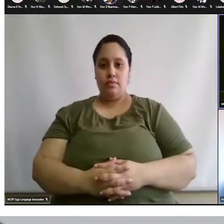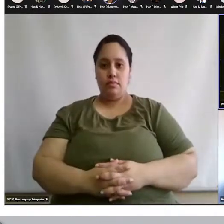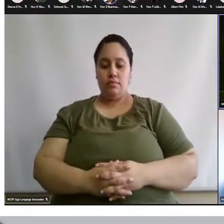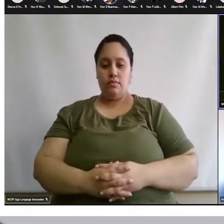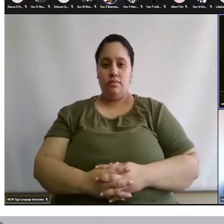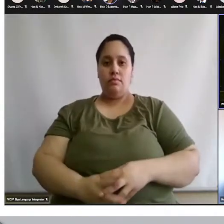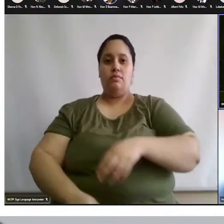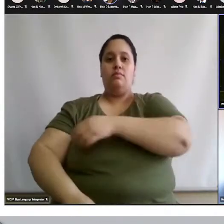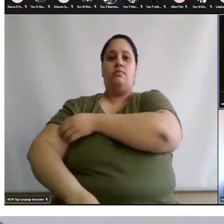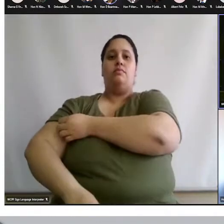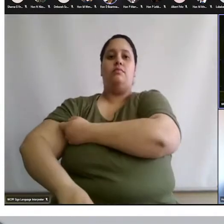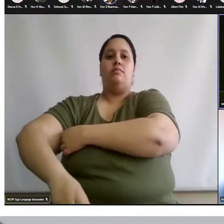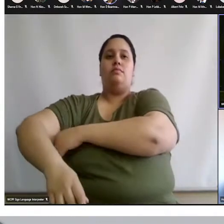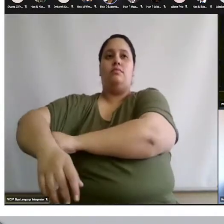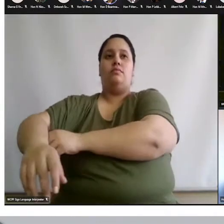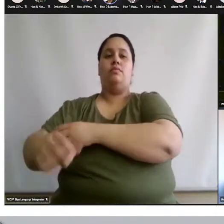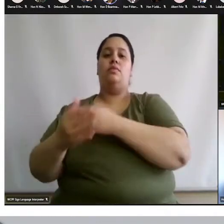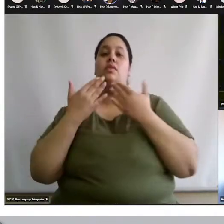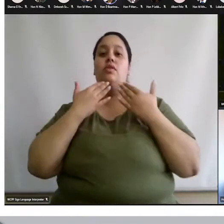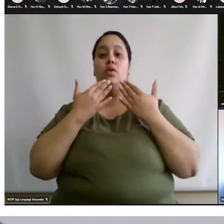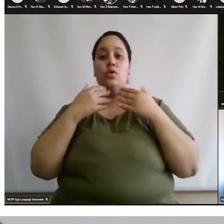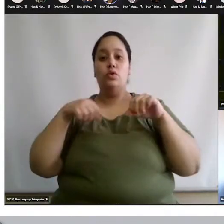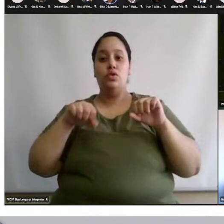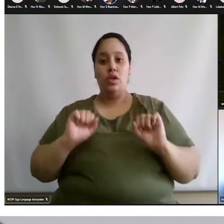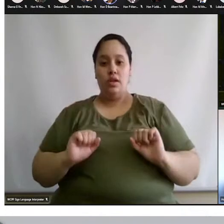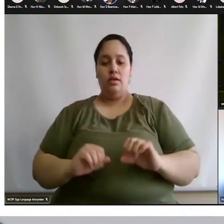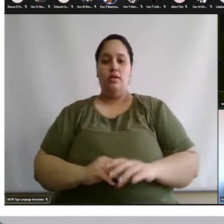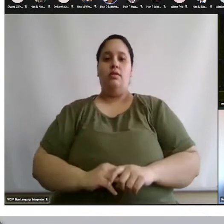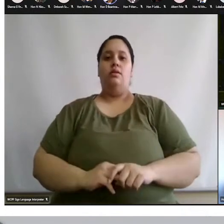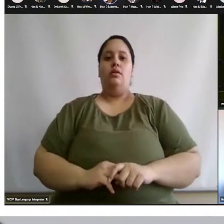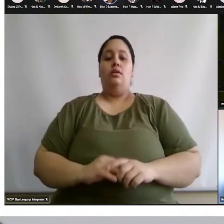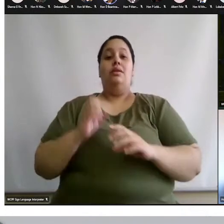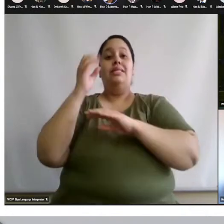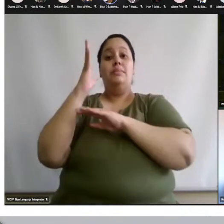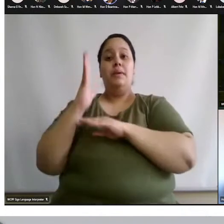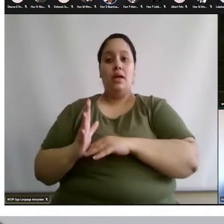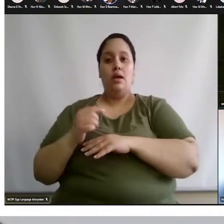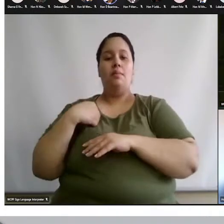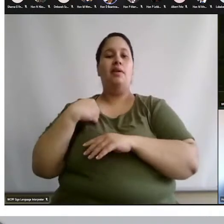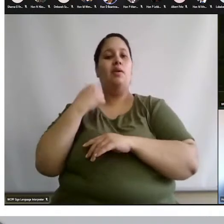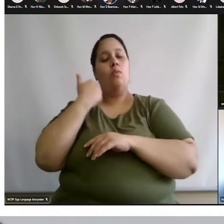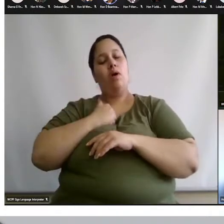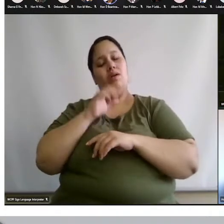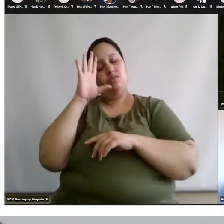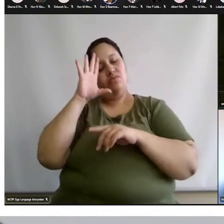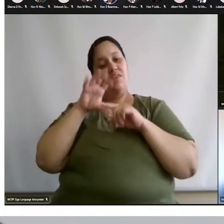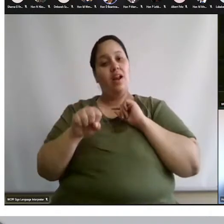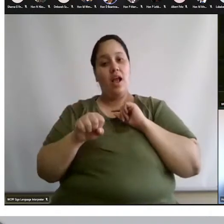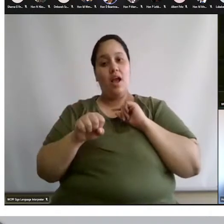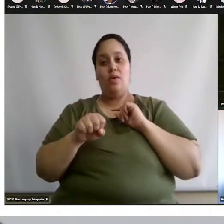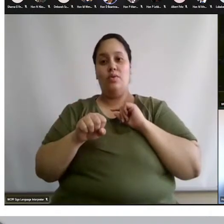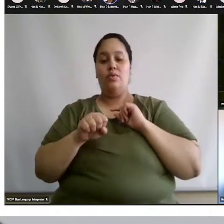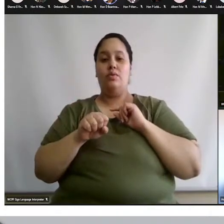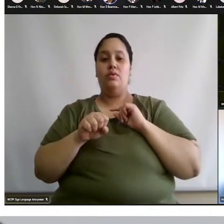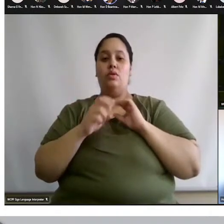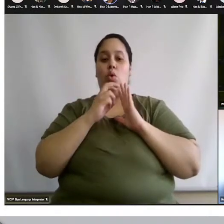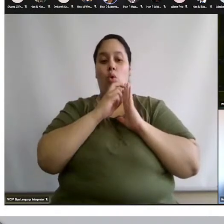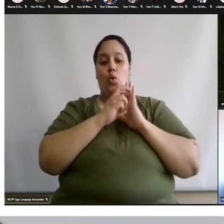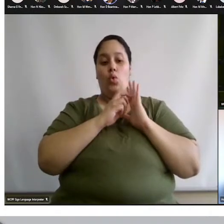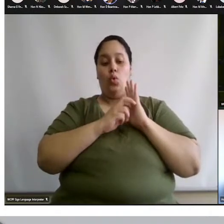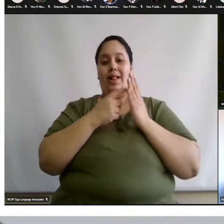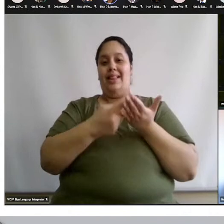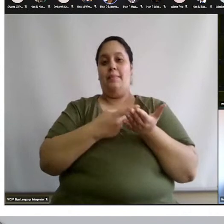Thank you so much, Chair. Speaker, I wanted to find out whether in terms of the rules of